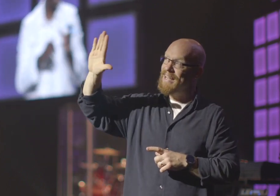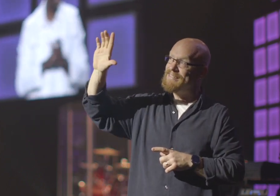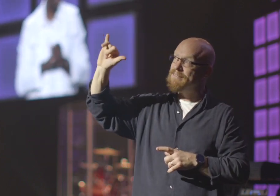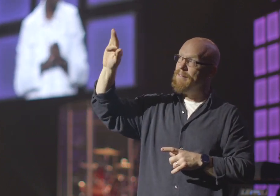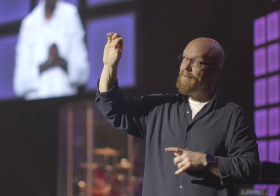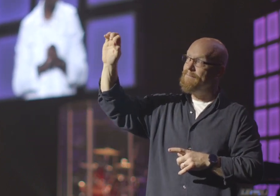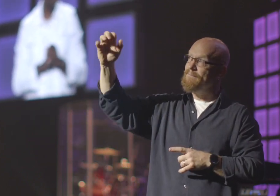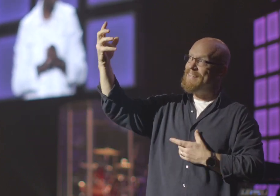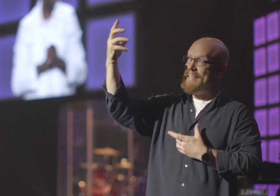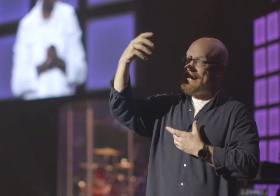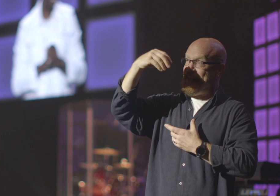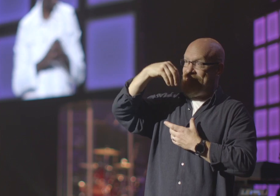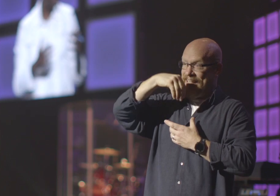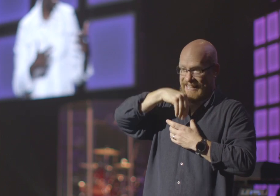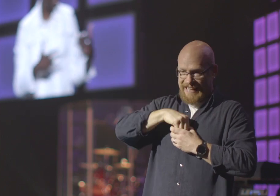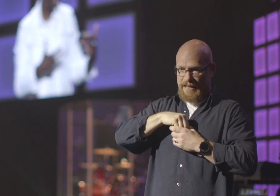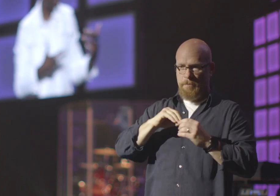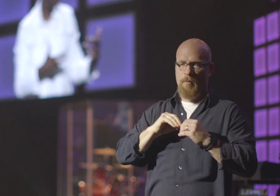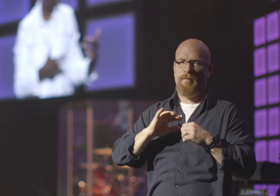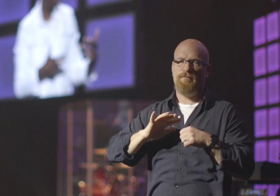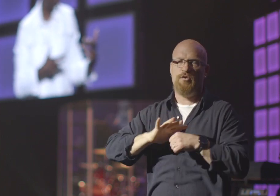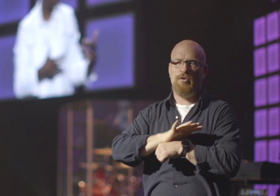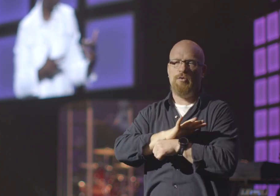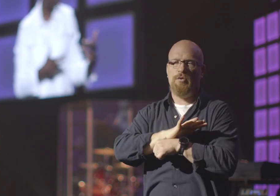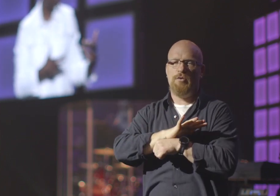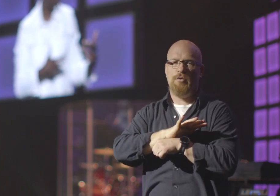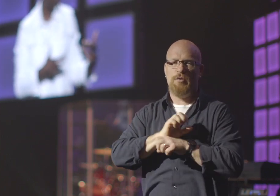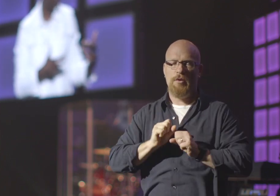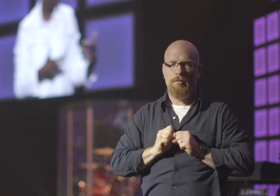me. That's what God is saying this morning.